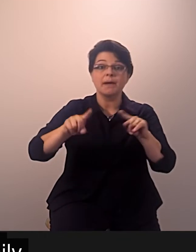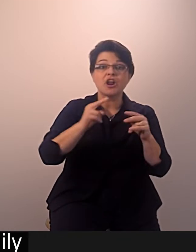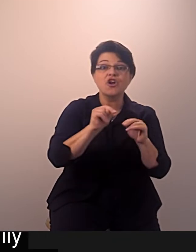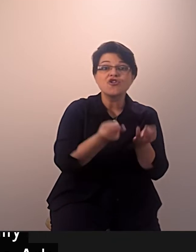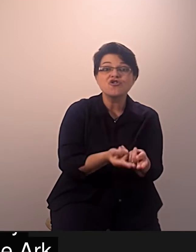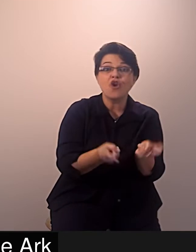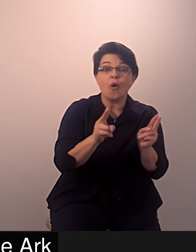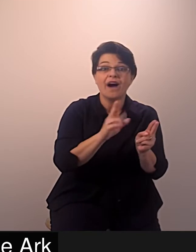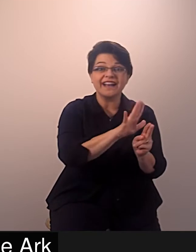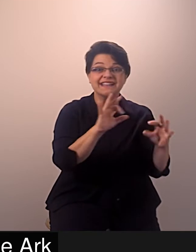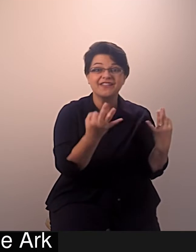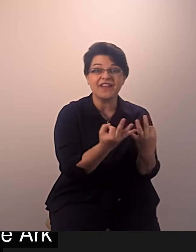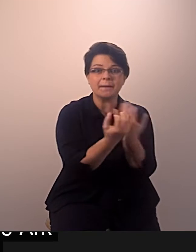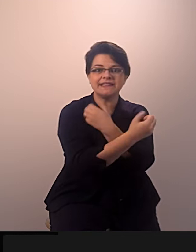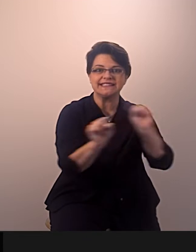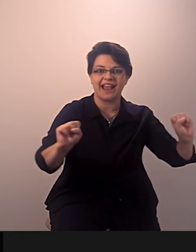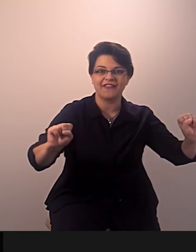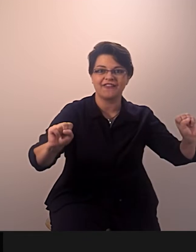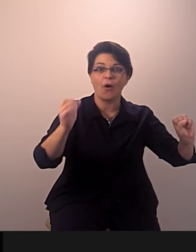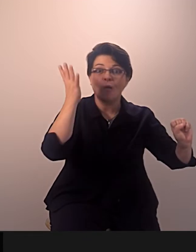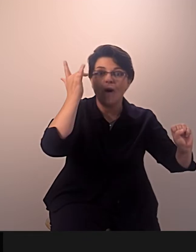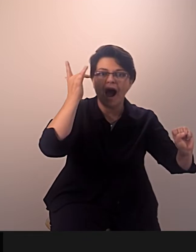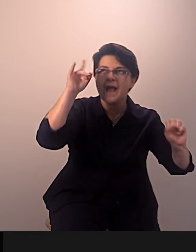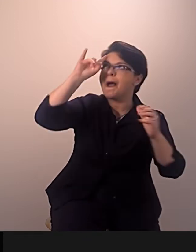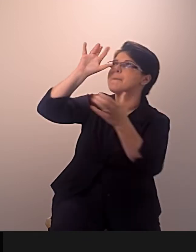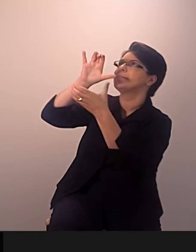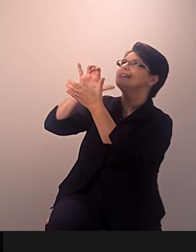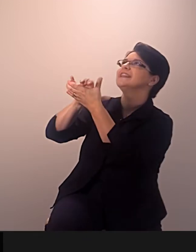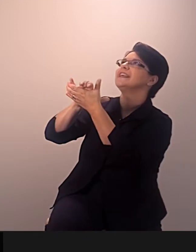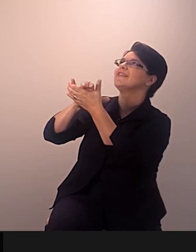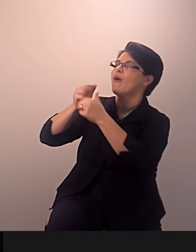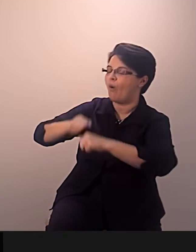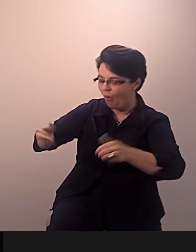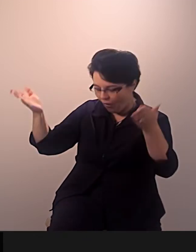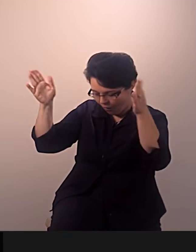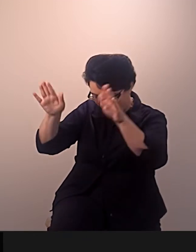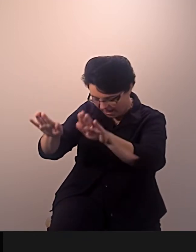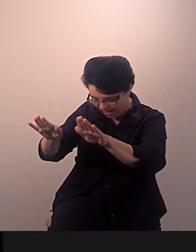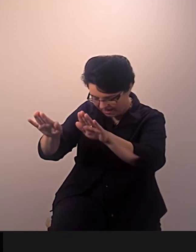ark because they had believed and obeyed God.